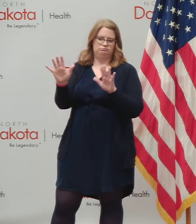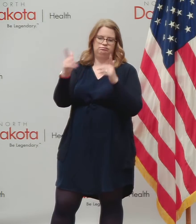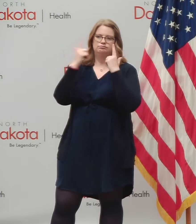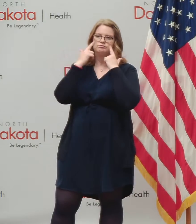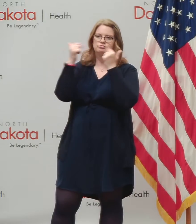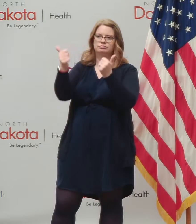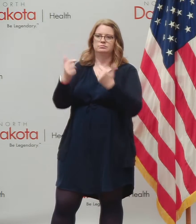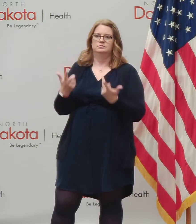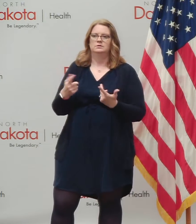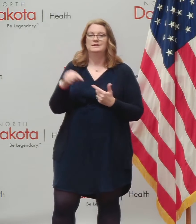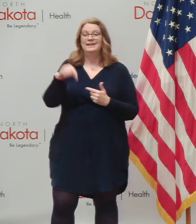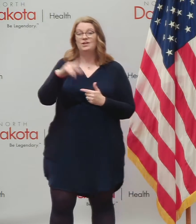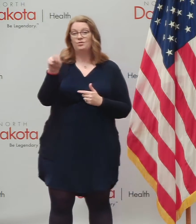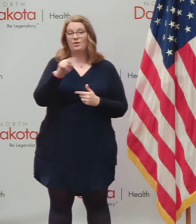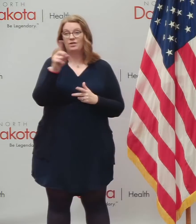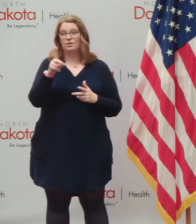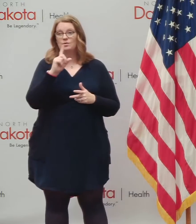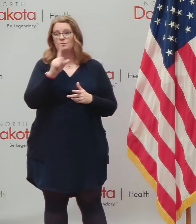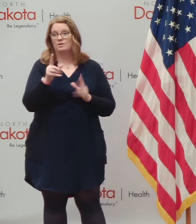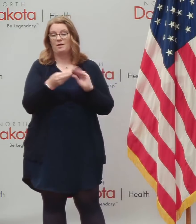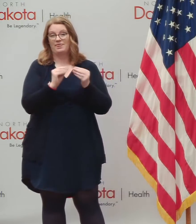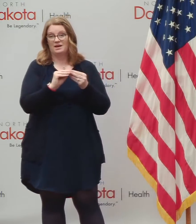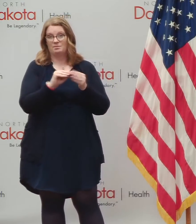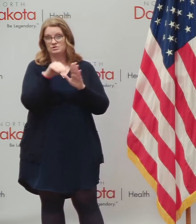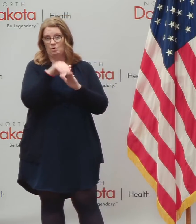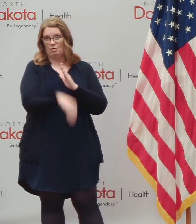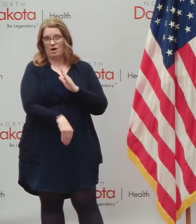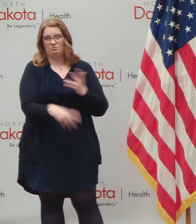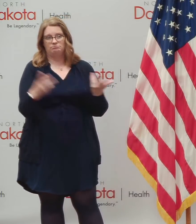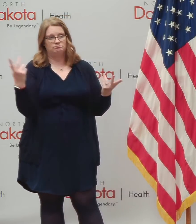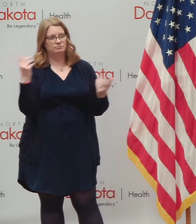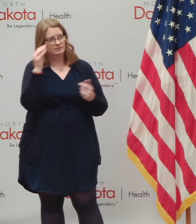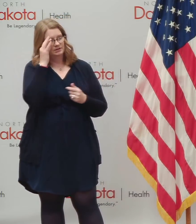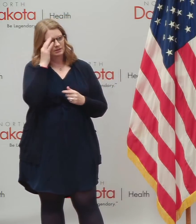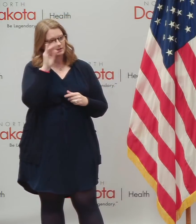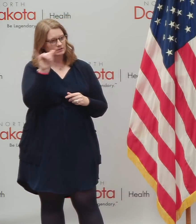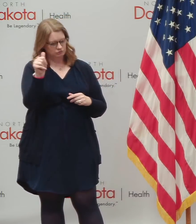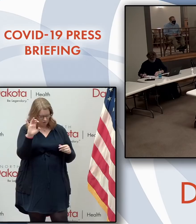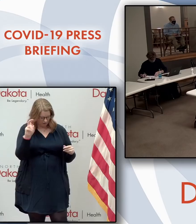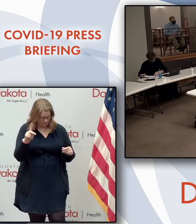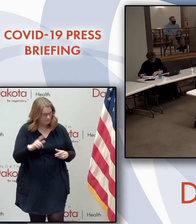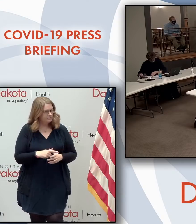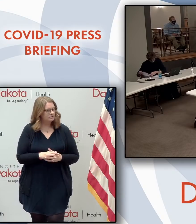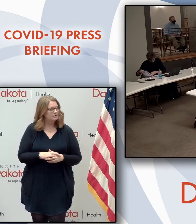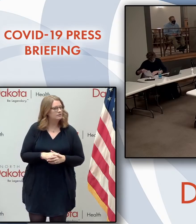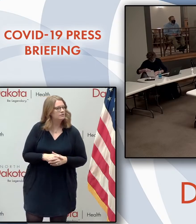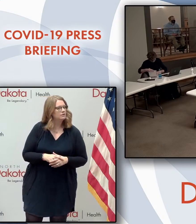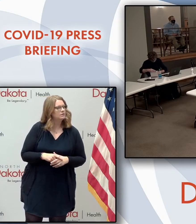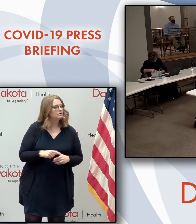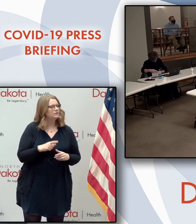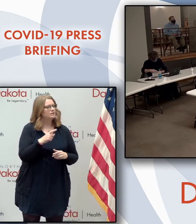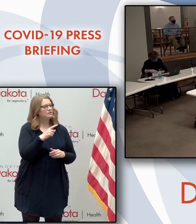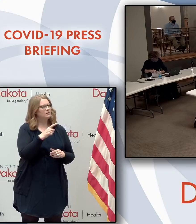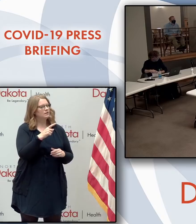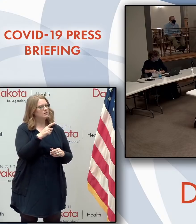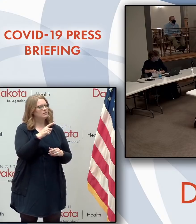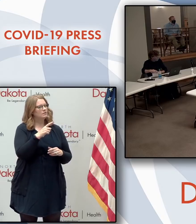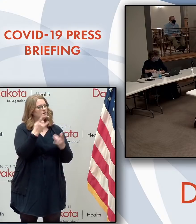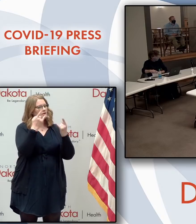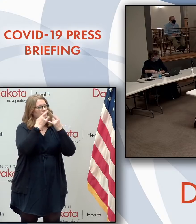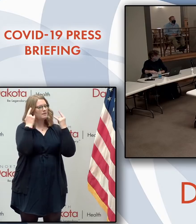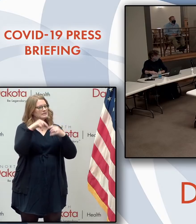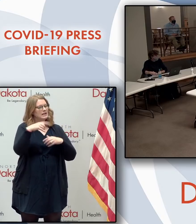try to get the numbers down in North Dakota. So we'll keep doing that. Jack? I'd like to ask about masks at the